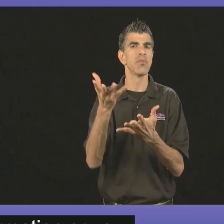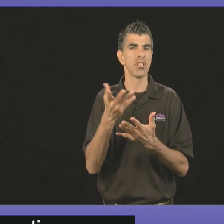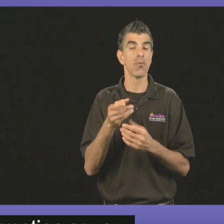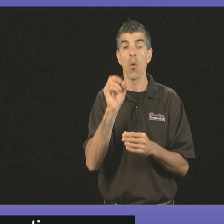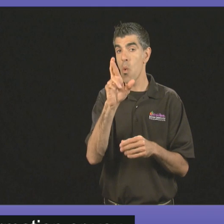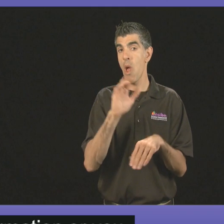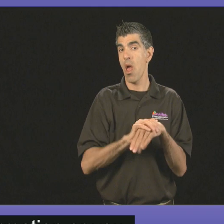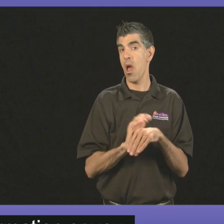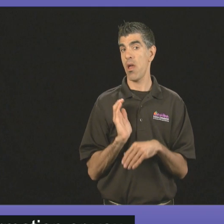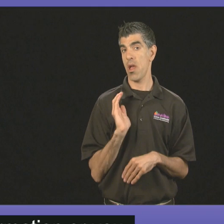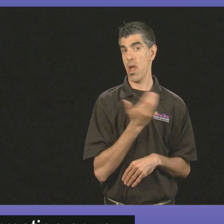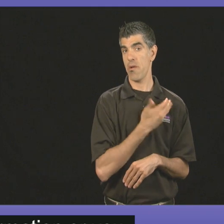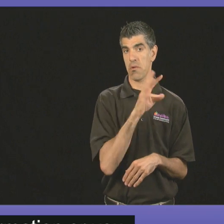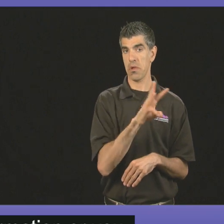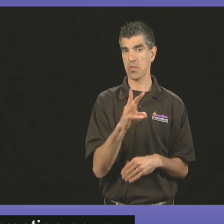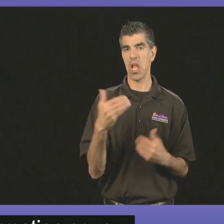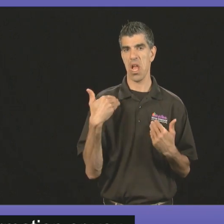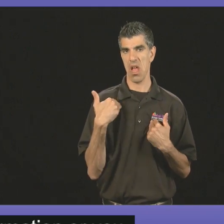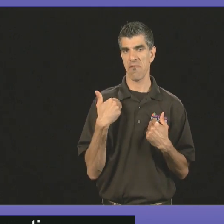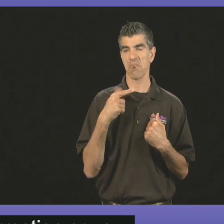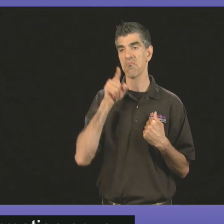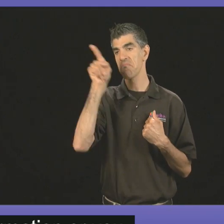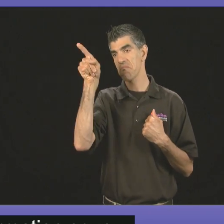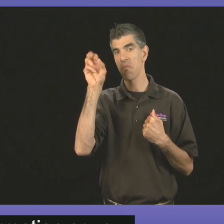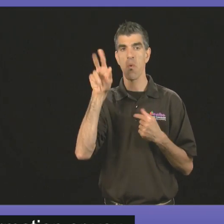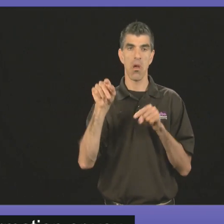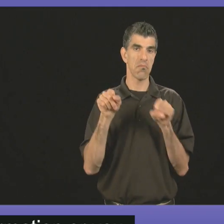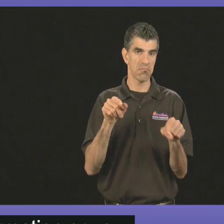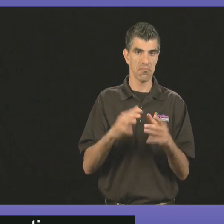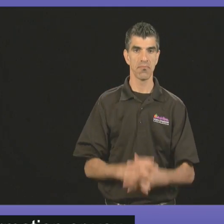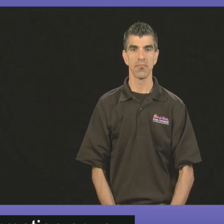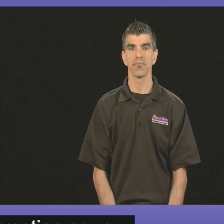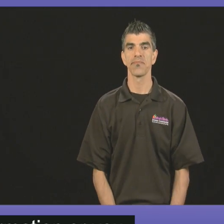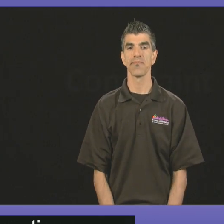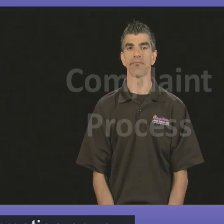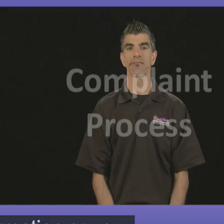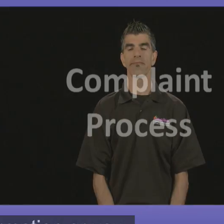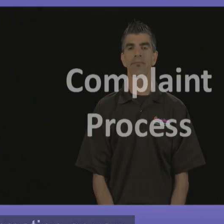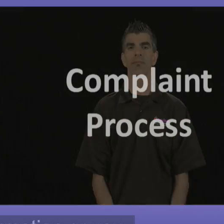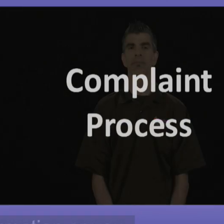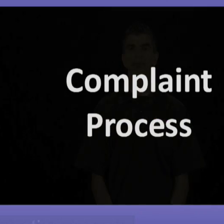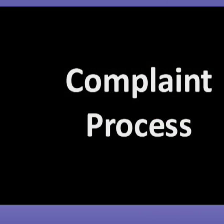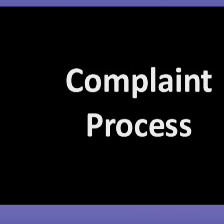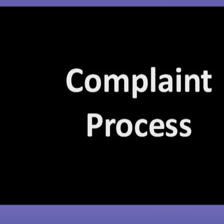www.rid.org for more information, or you may also check our website.